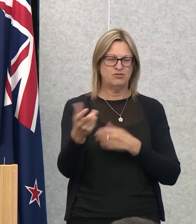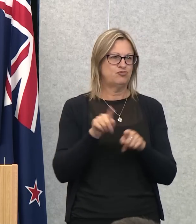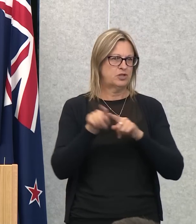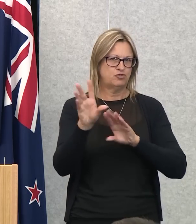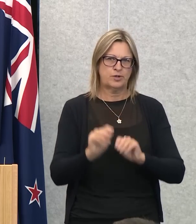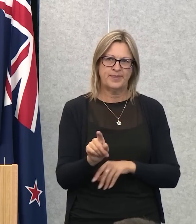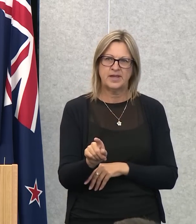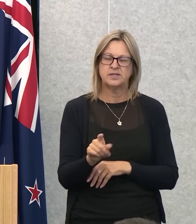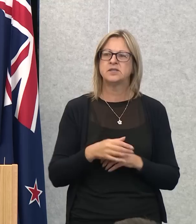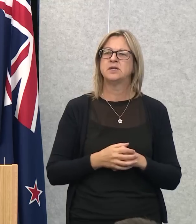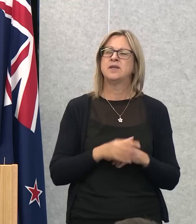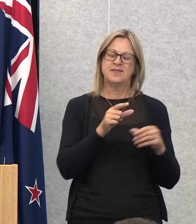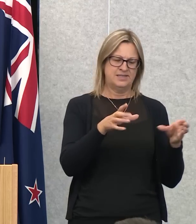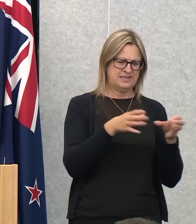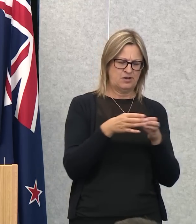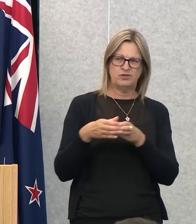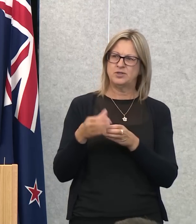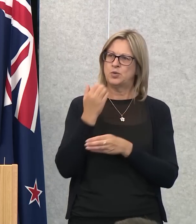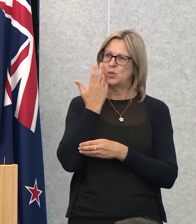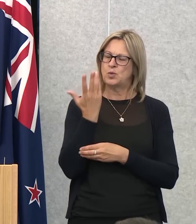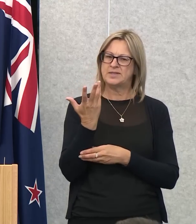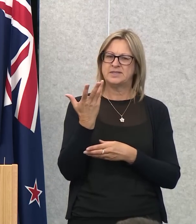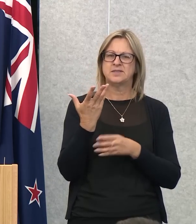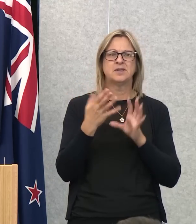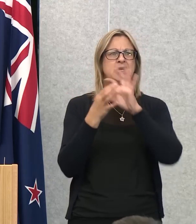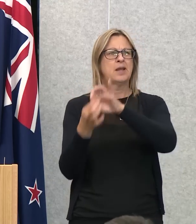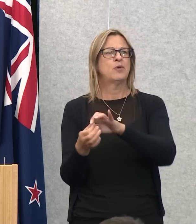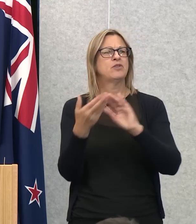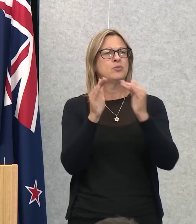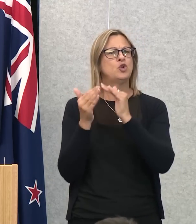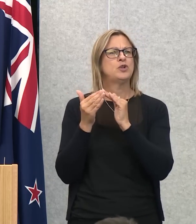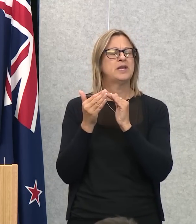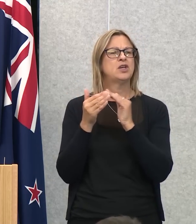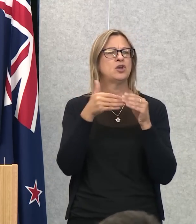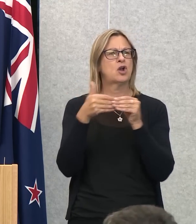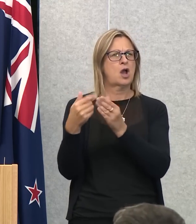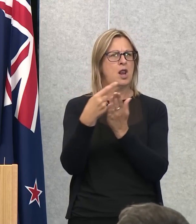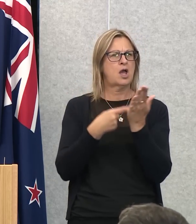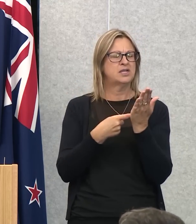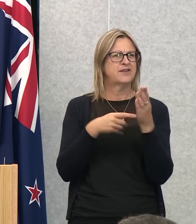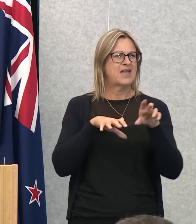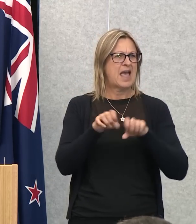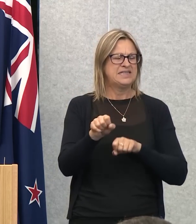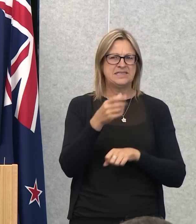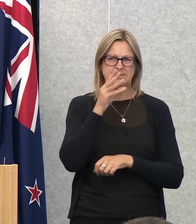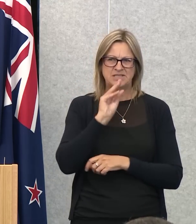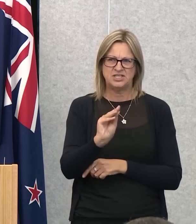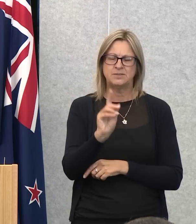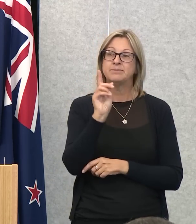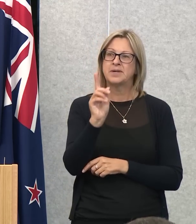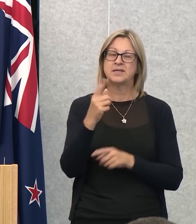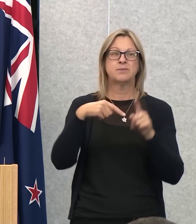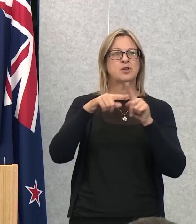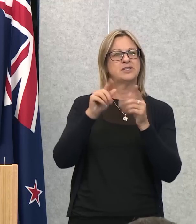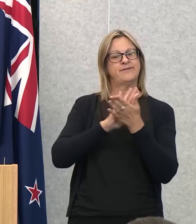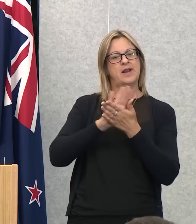Arguably, these categories should always have fallen within the community guidelines of hate speech. But nevertheless, it's positive